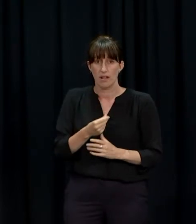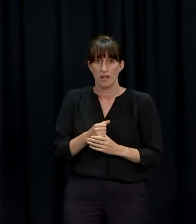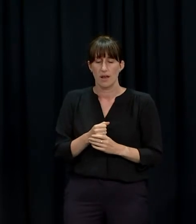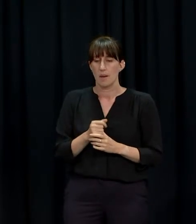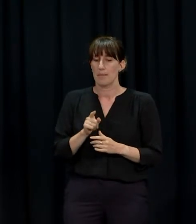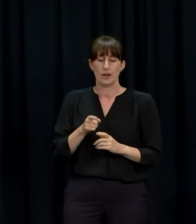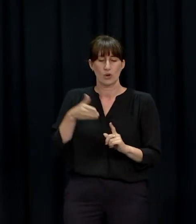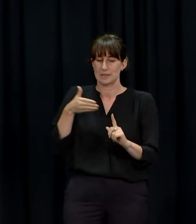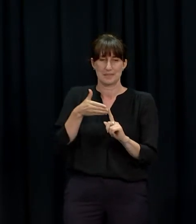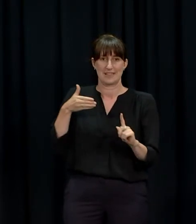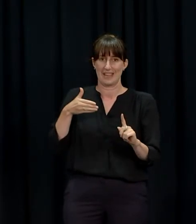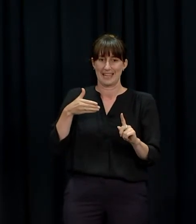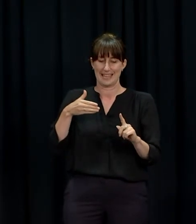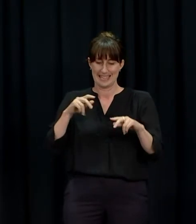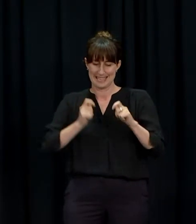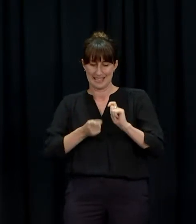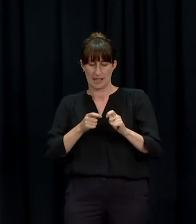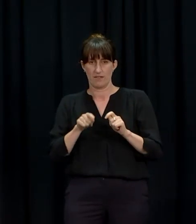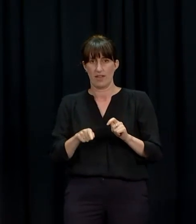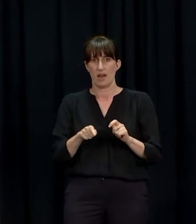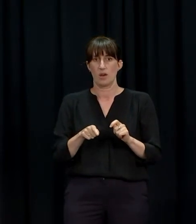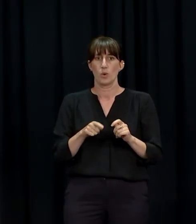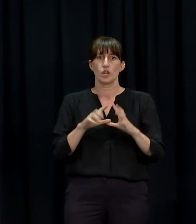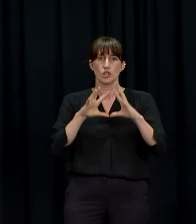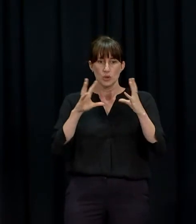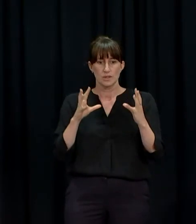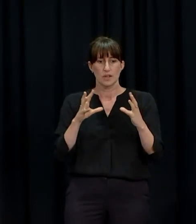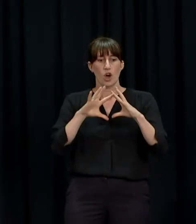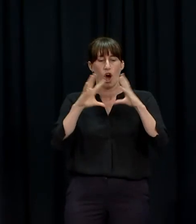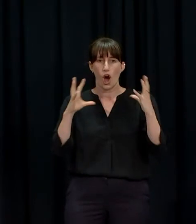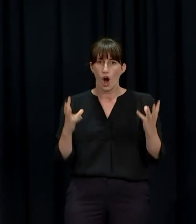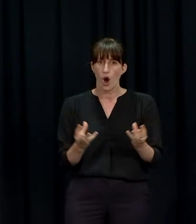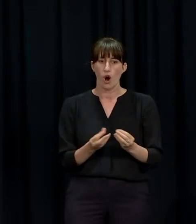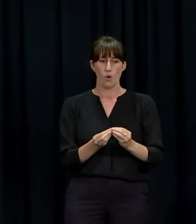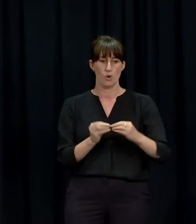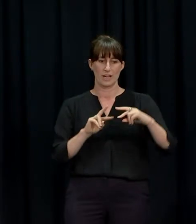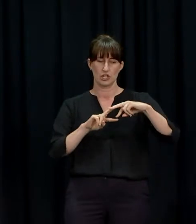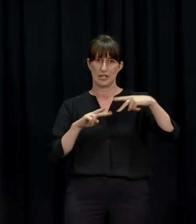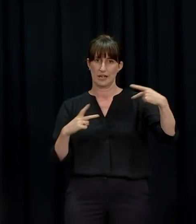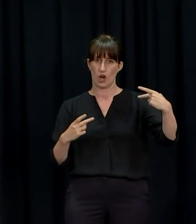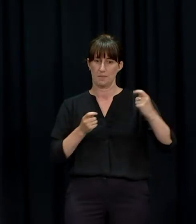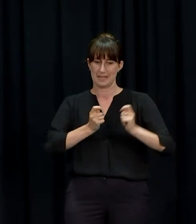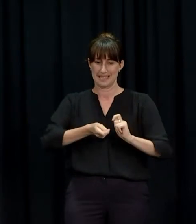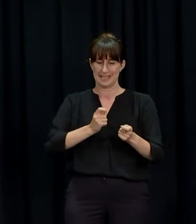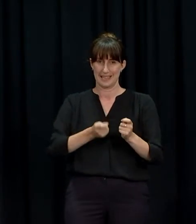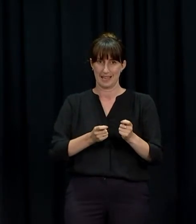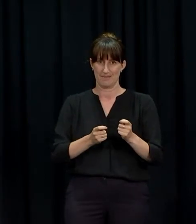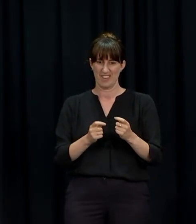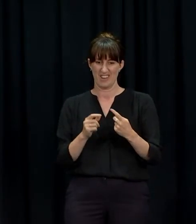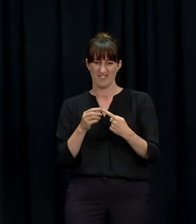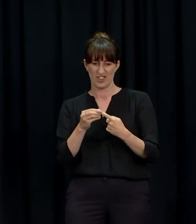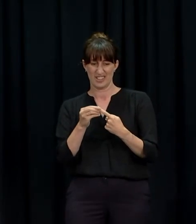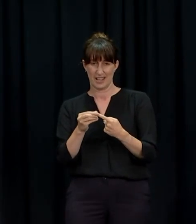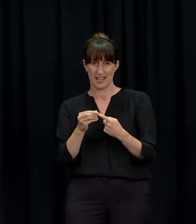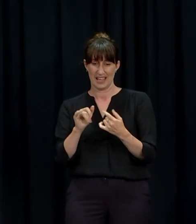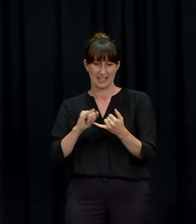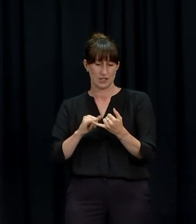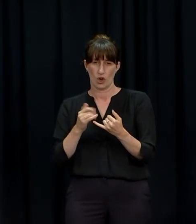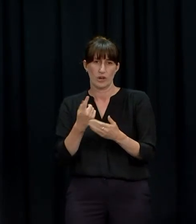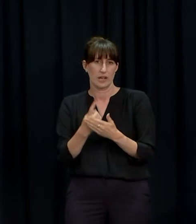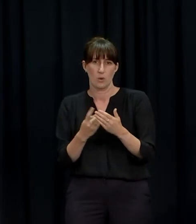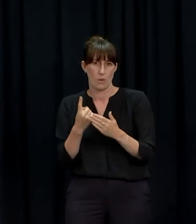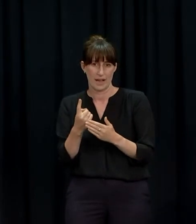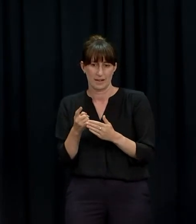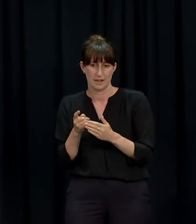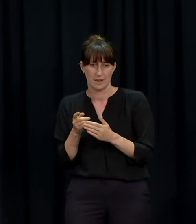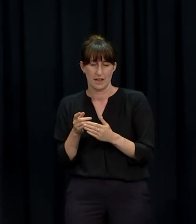checking for that S gene dropout. Instead, we use our whole genome sequencing because, first of all, it's only an indication, and secondly, there are actually two